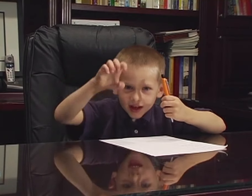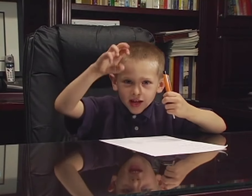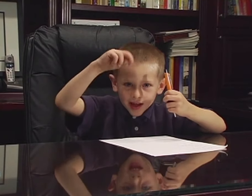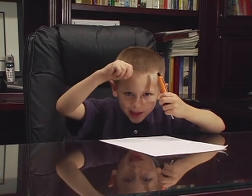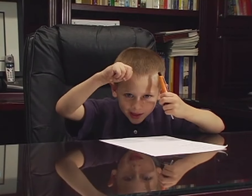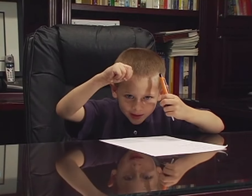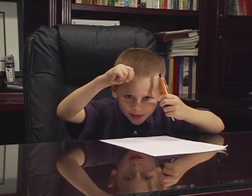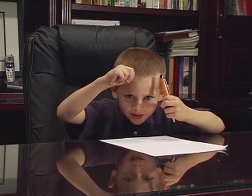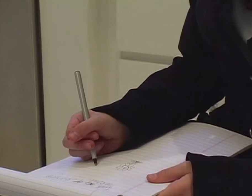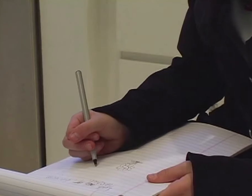Pen.